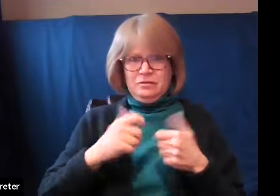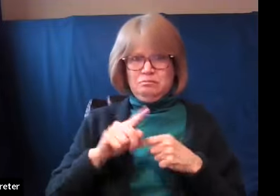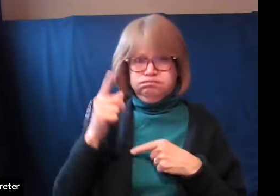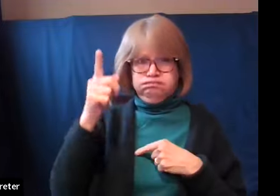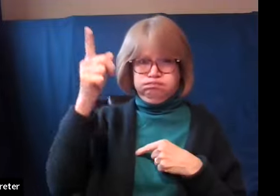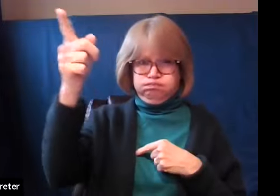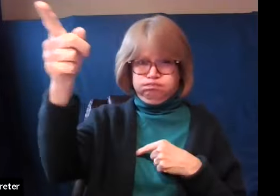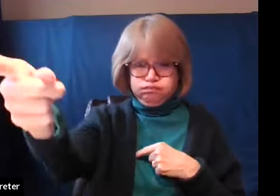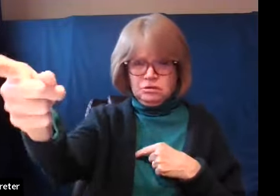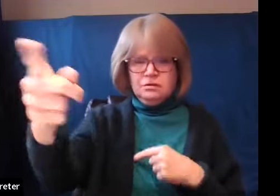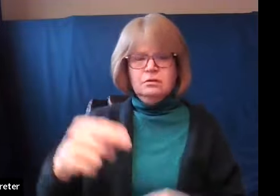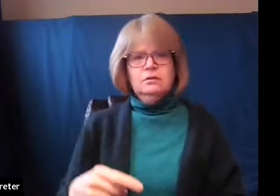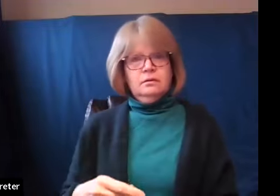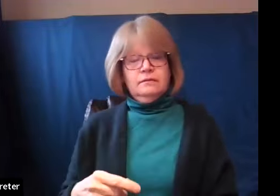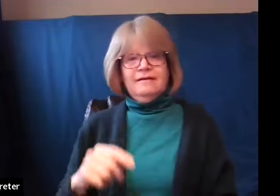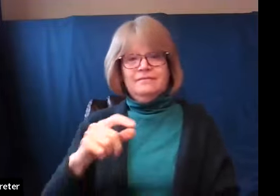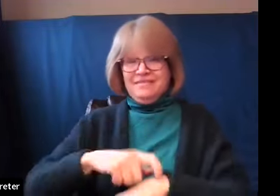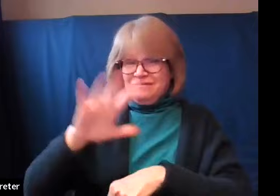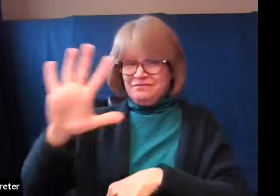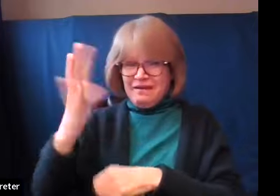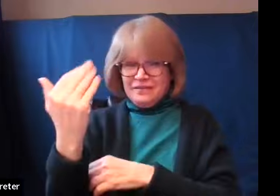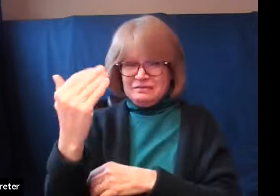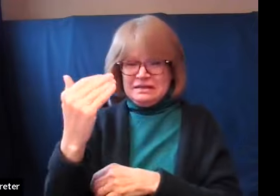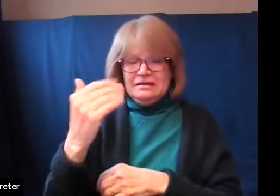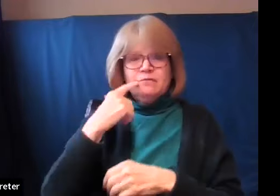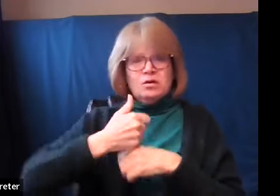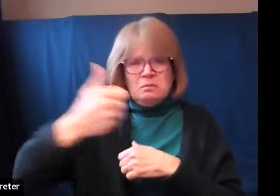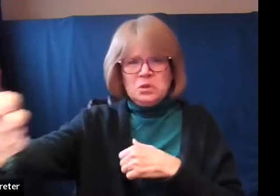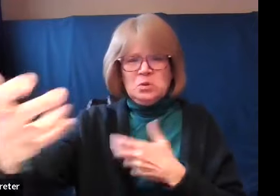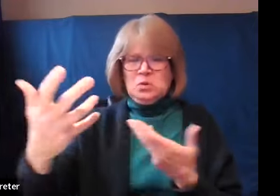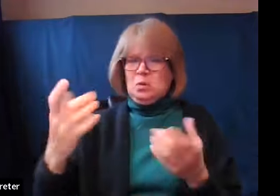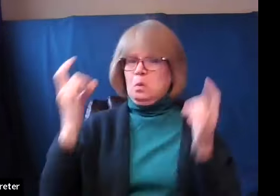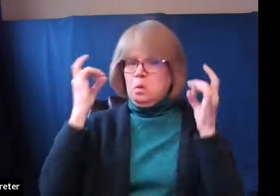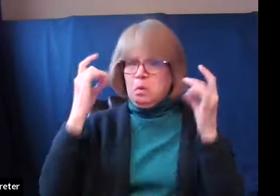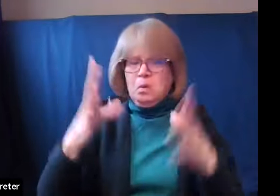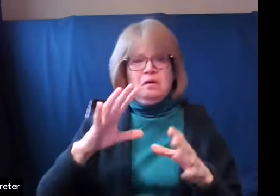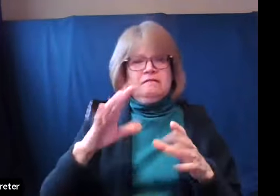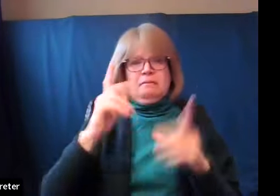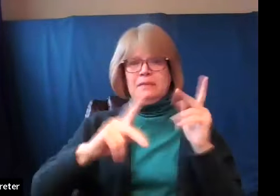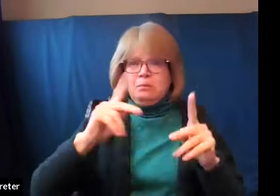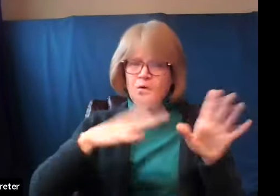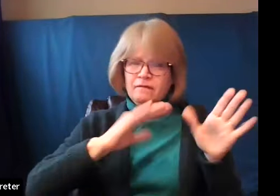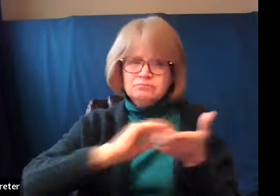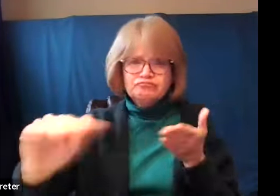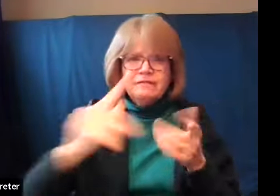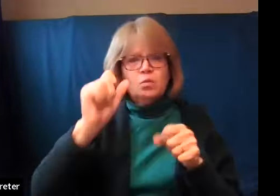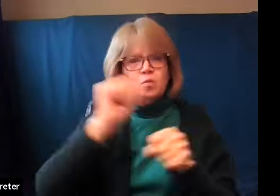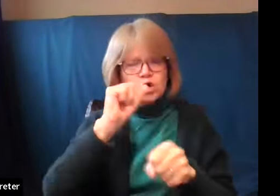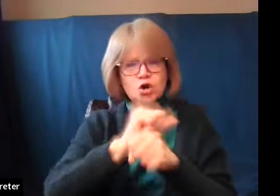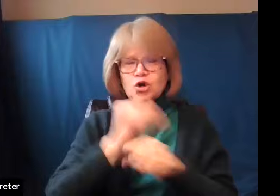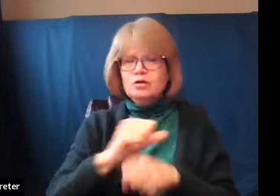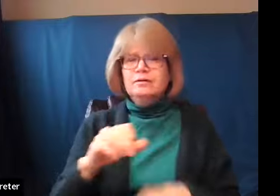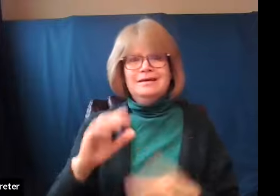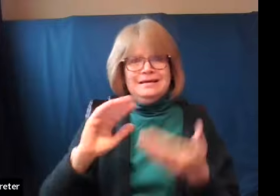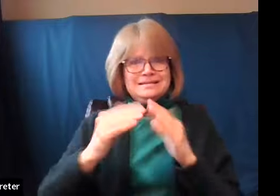At 5:15, the evening commute would be harrowing as office workers dashed home for the holiday. City Line Avenue